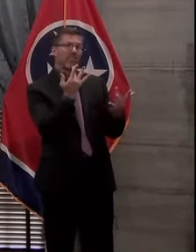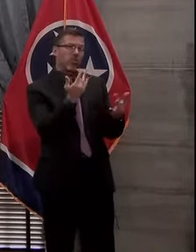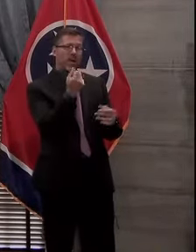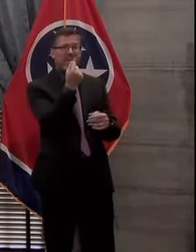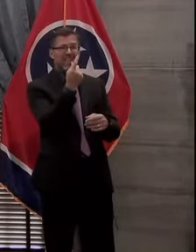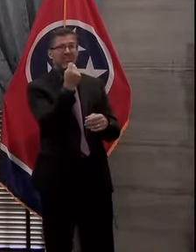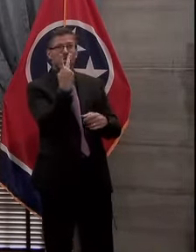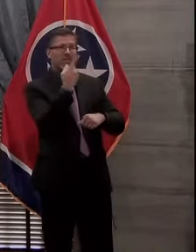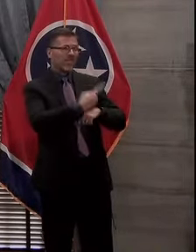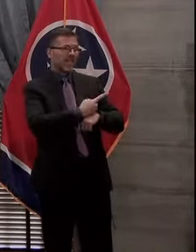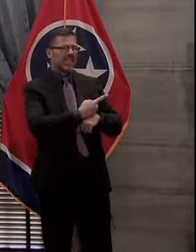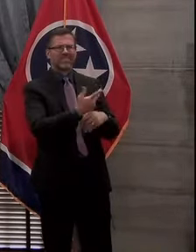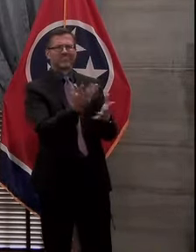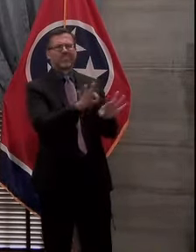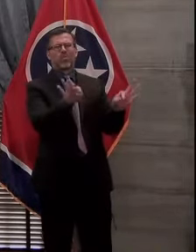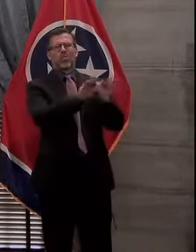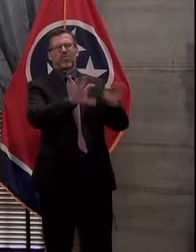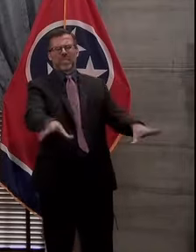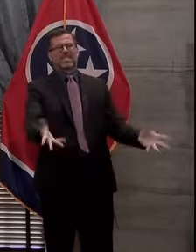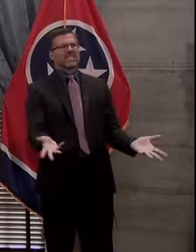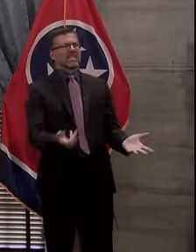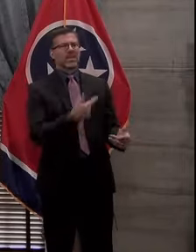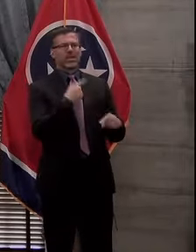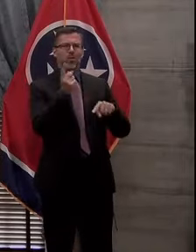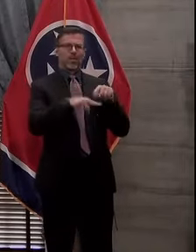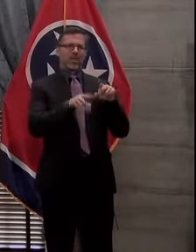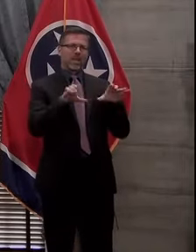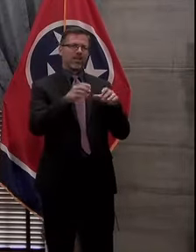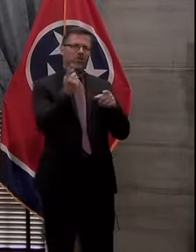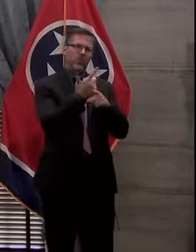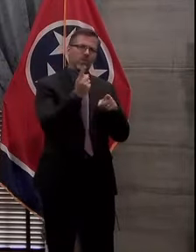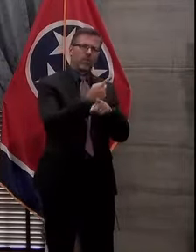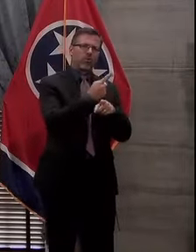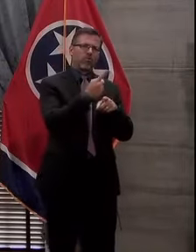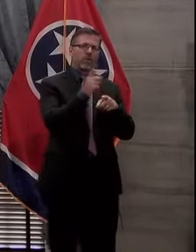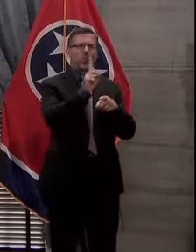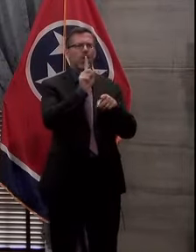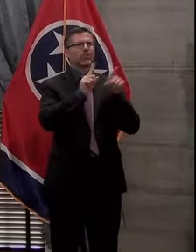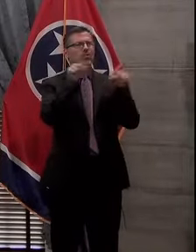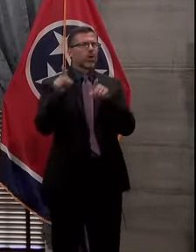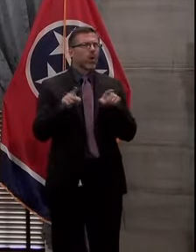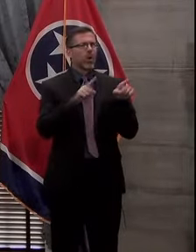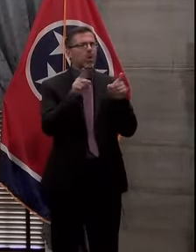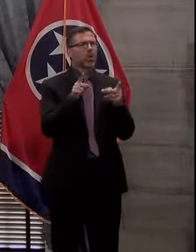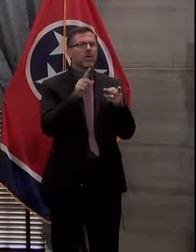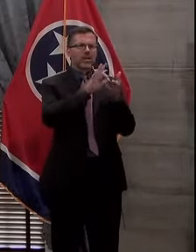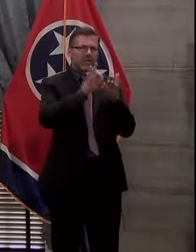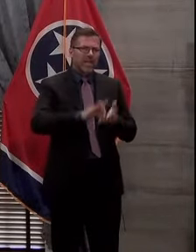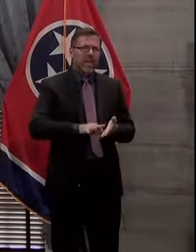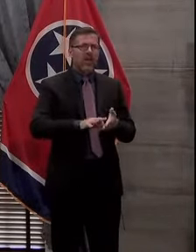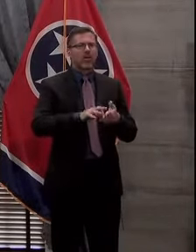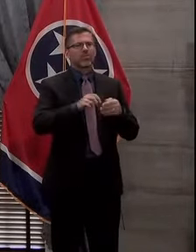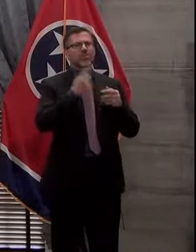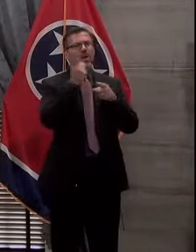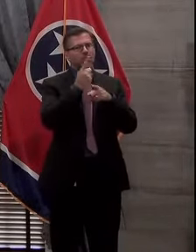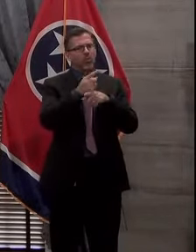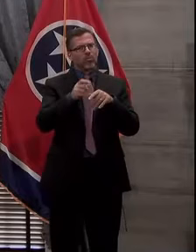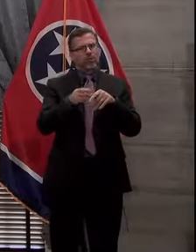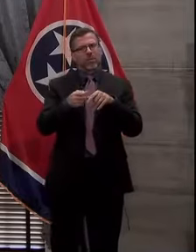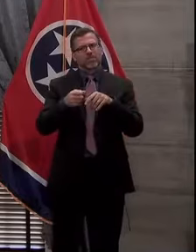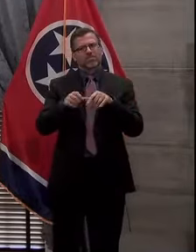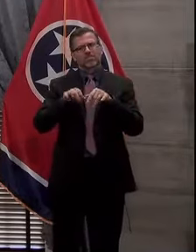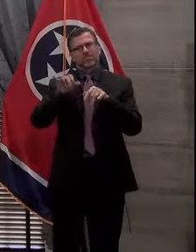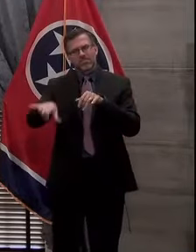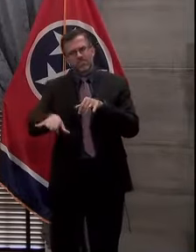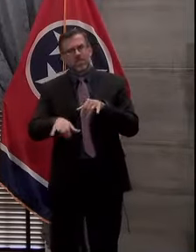test result back, we can't do appropriate tracing. We can't do appropriate isolation or quarantine, as it were, we